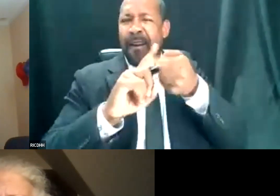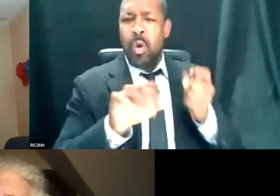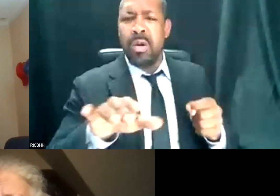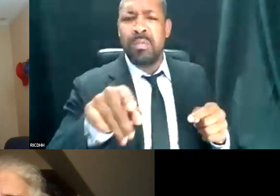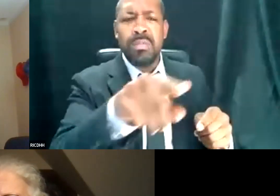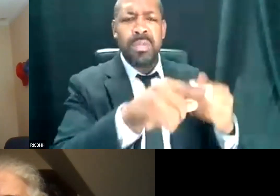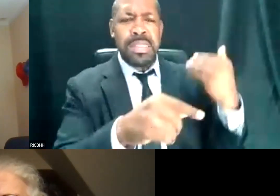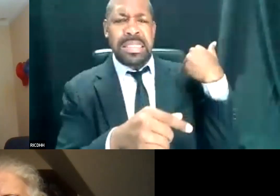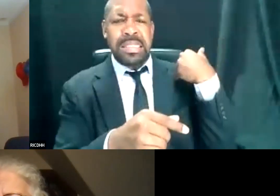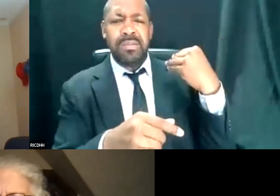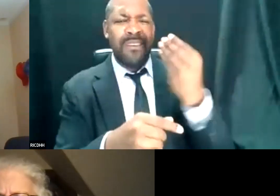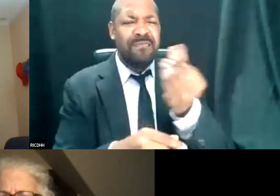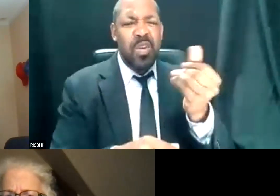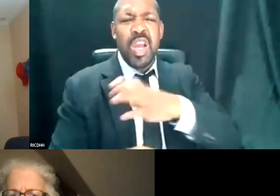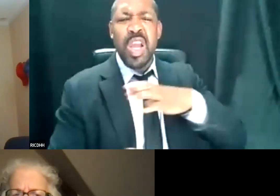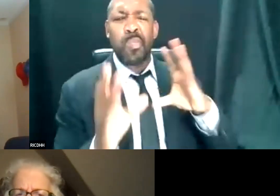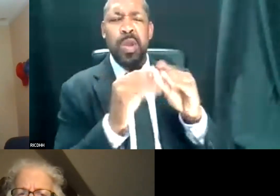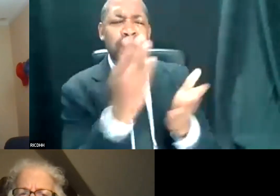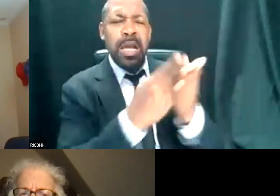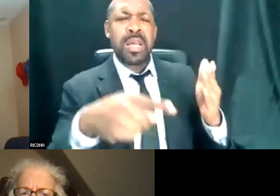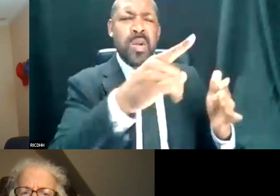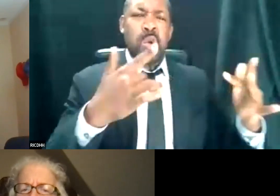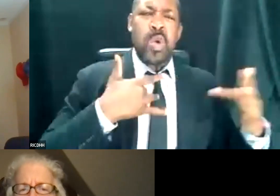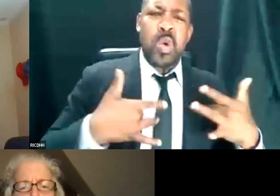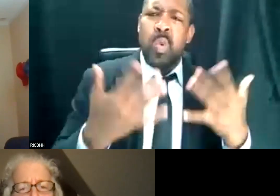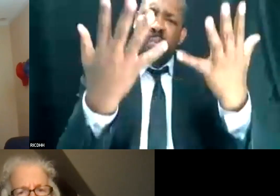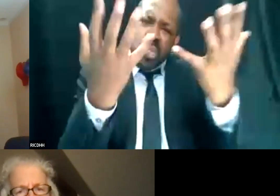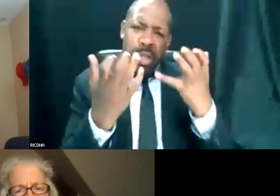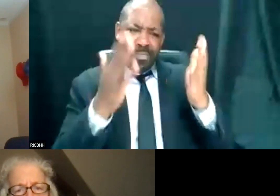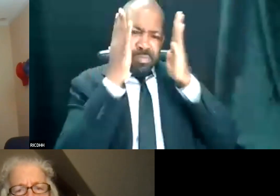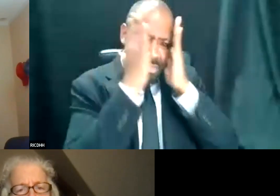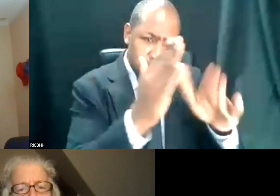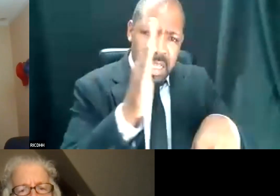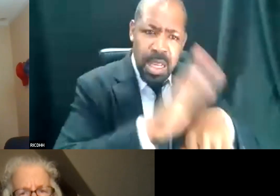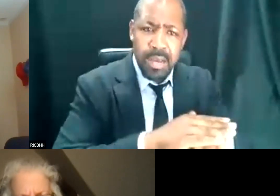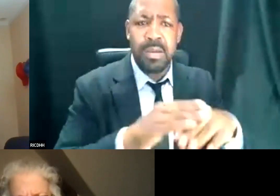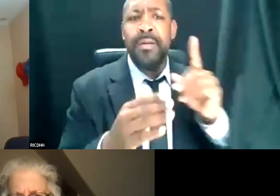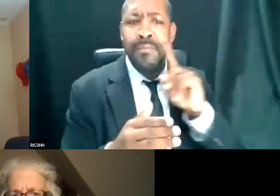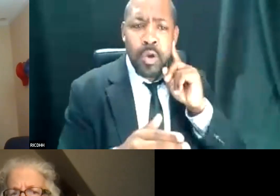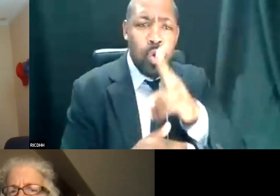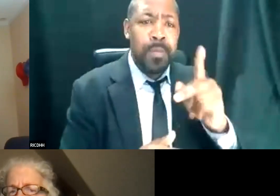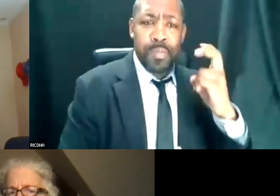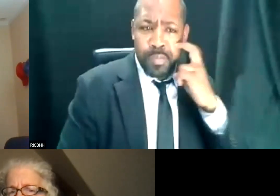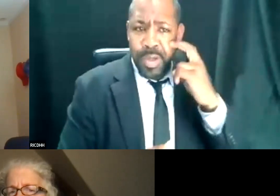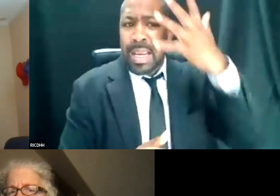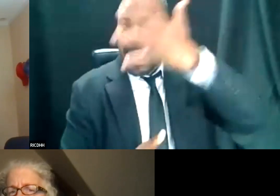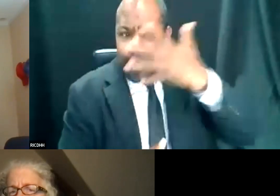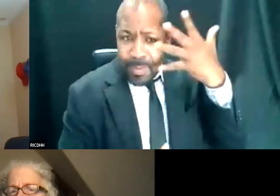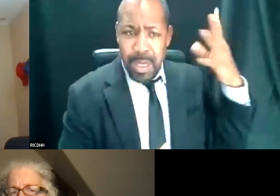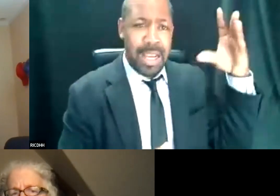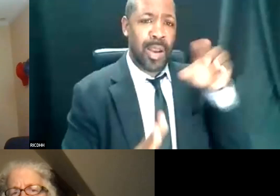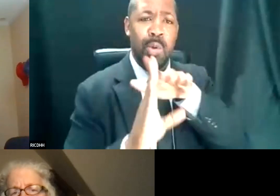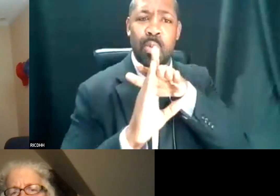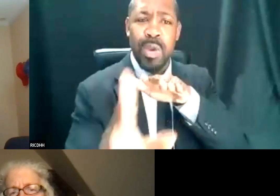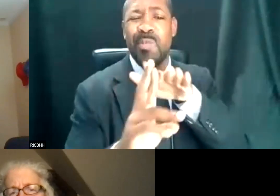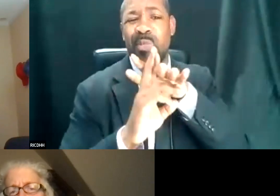occurring. We've been talking about, there are a few commissioners who were concerned about